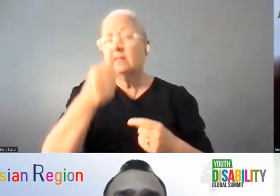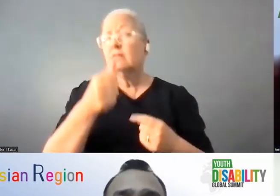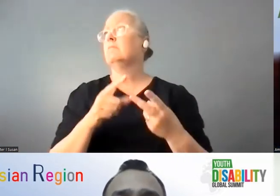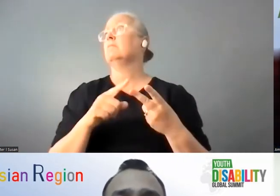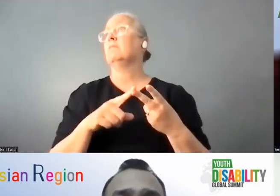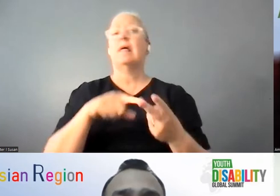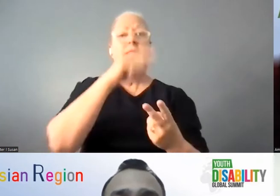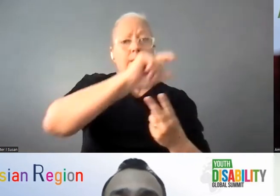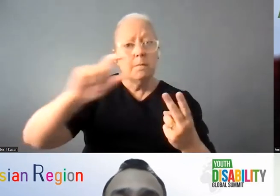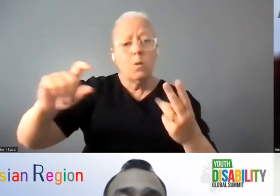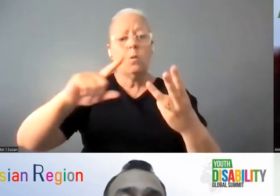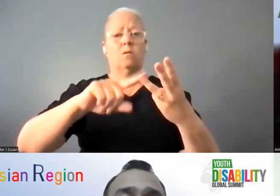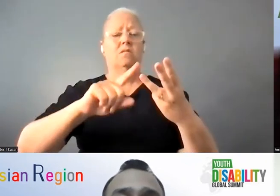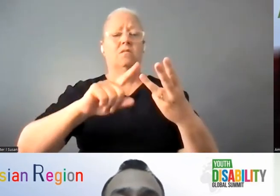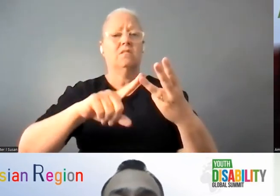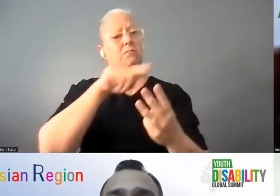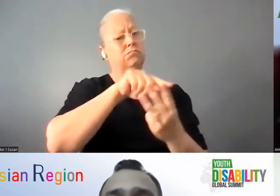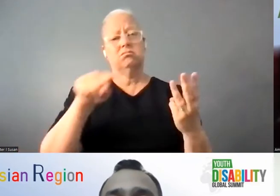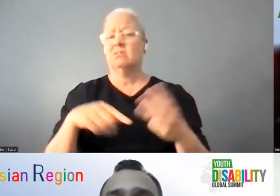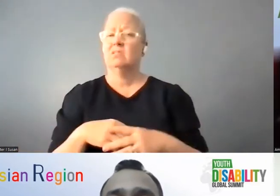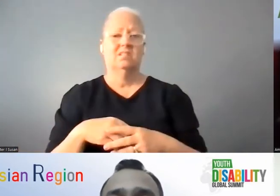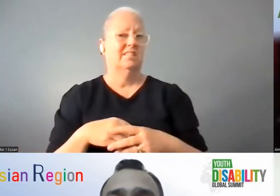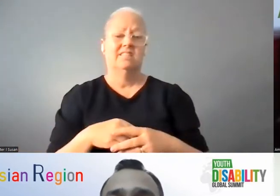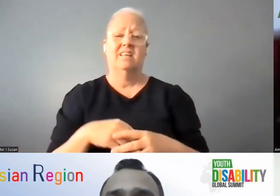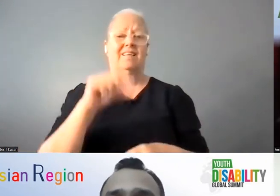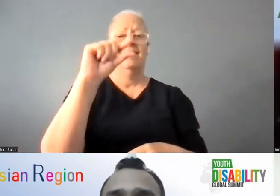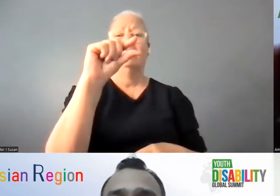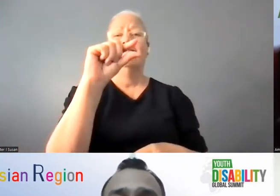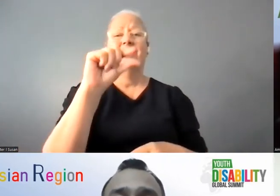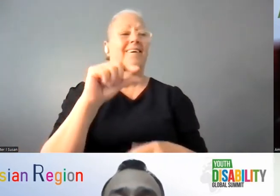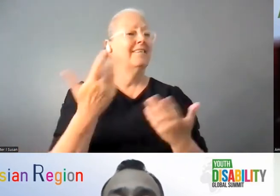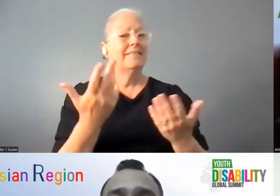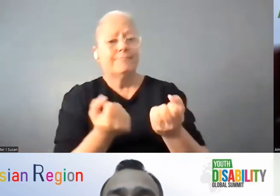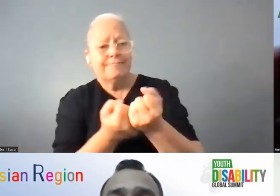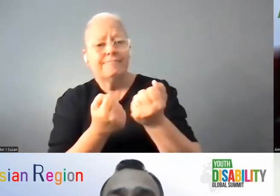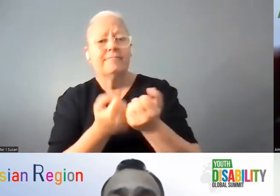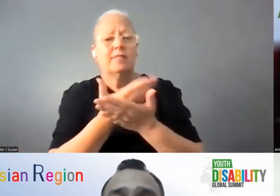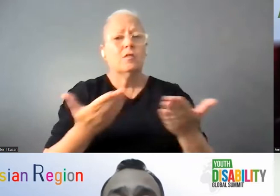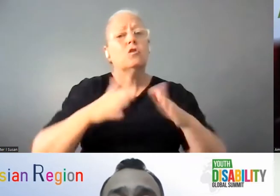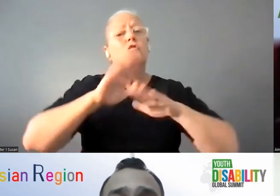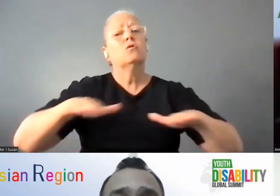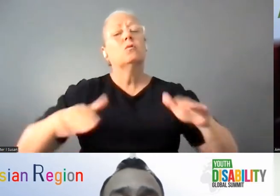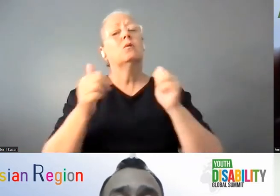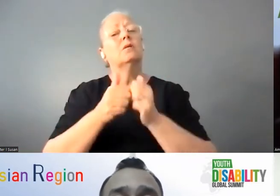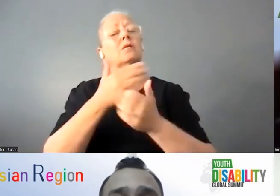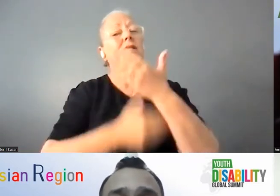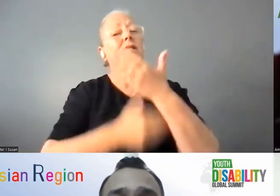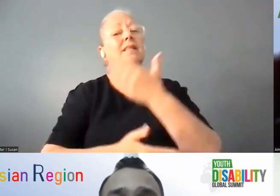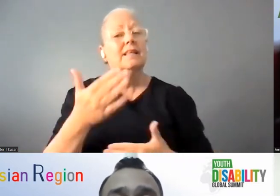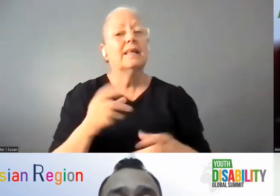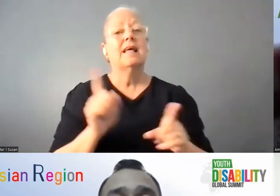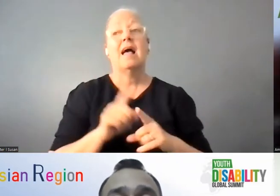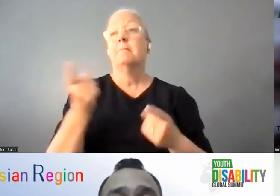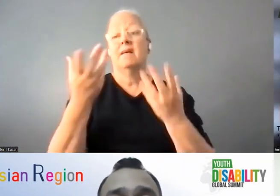Nepal, where there are very limited resources available, children with disabilities are taken as burden on their